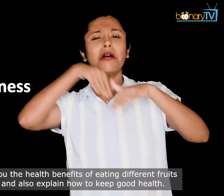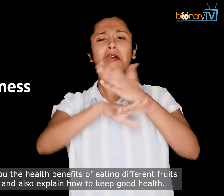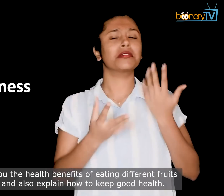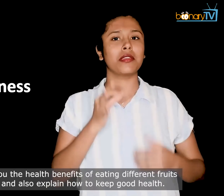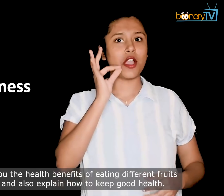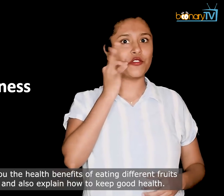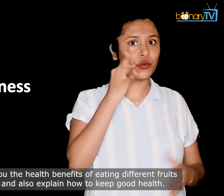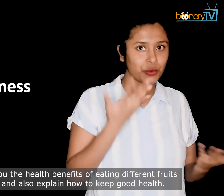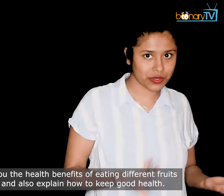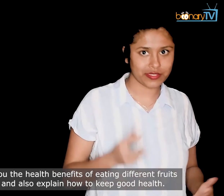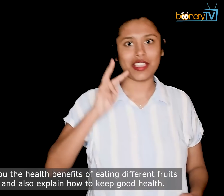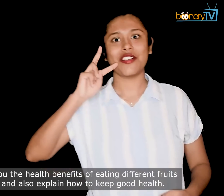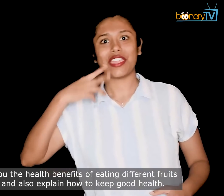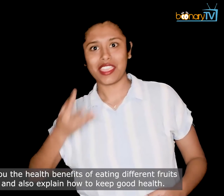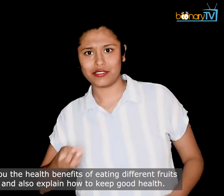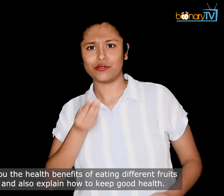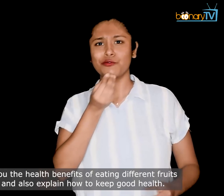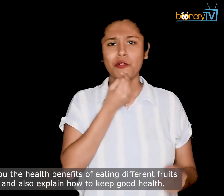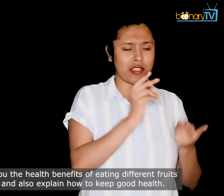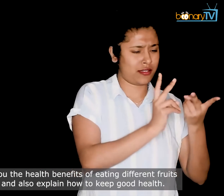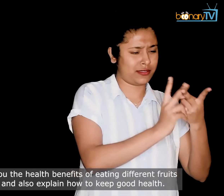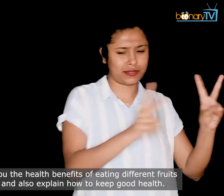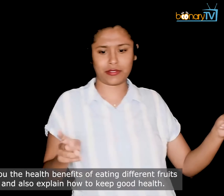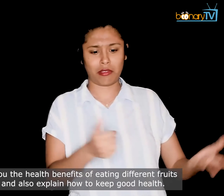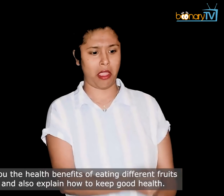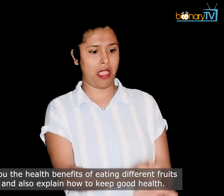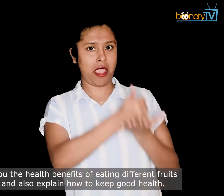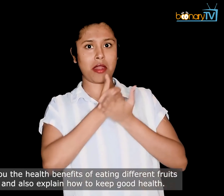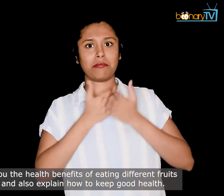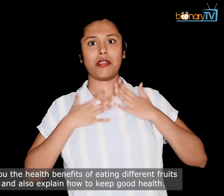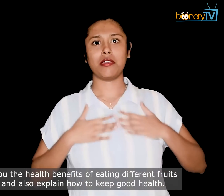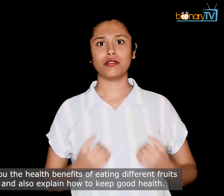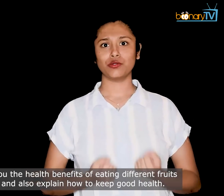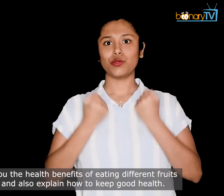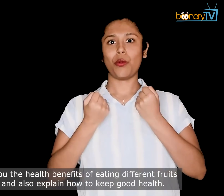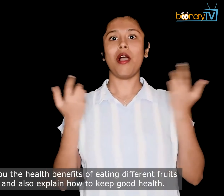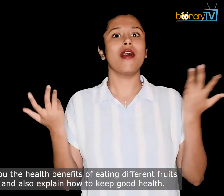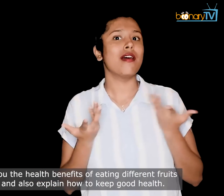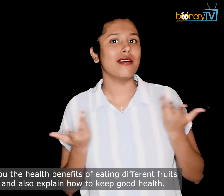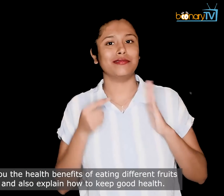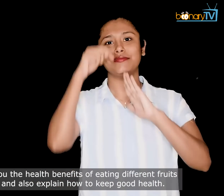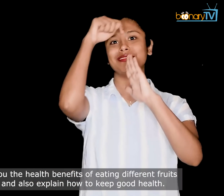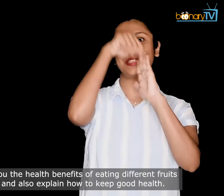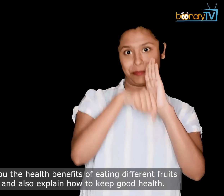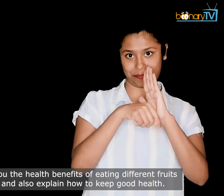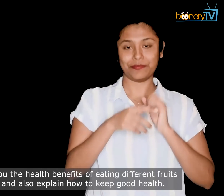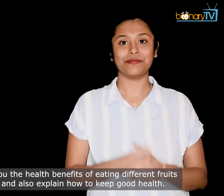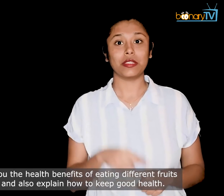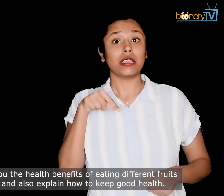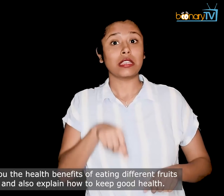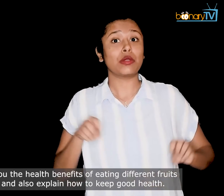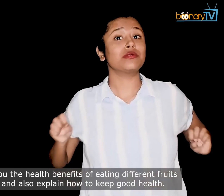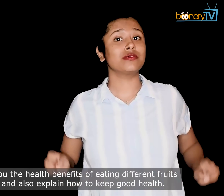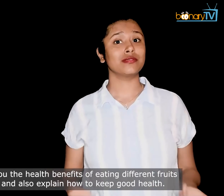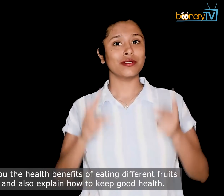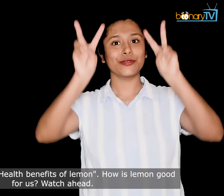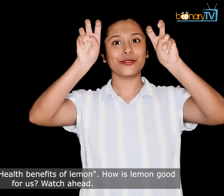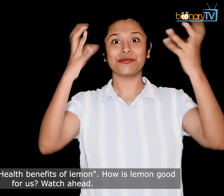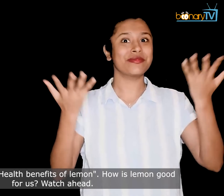will bring to you the health benefits of eating different fruits and vegetables and also explain how to keep good health. Our first